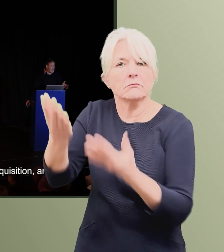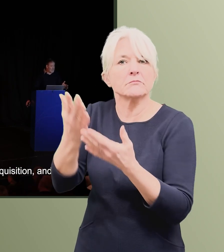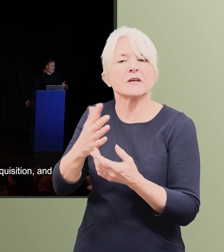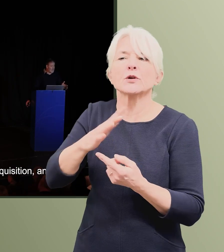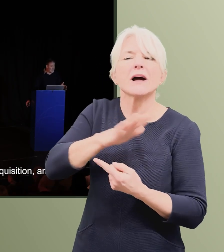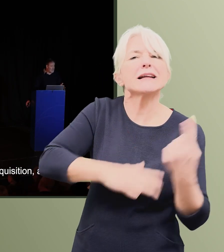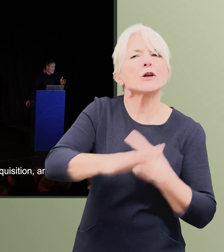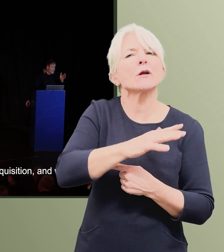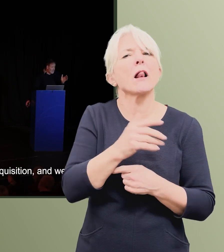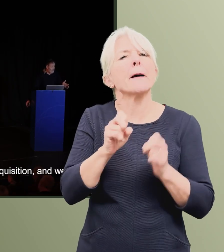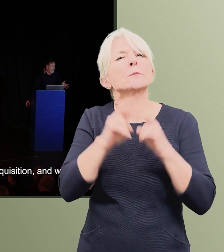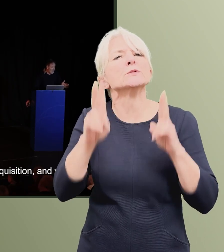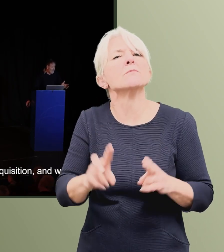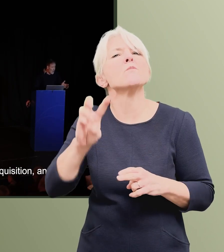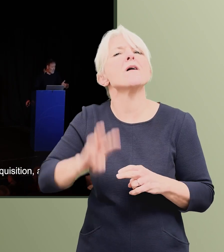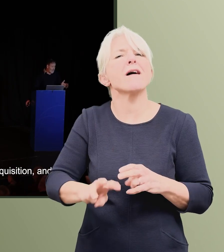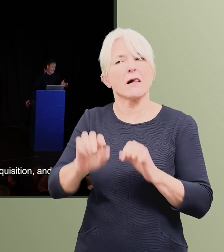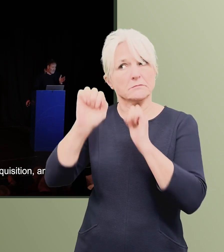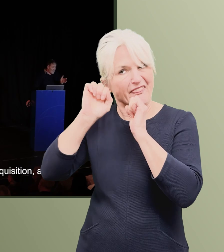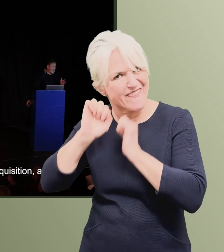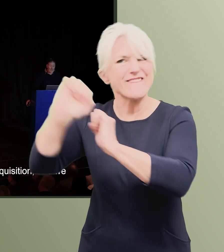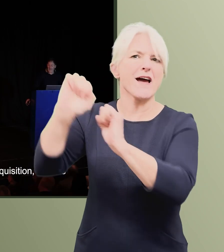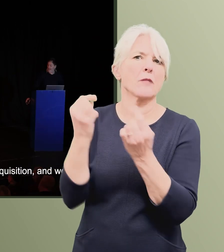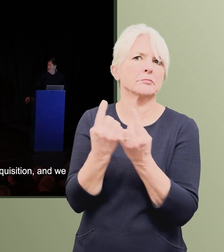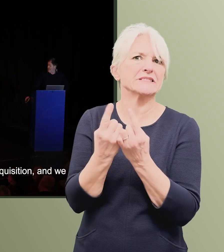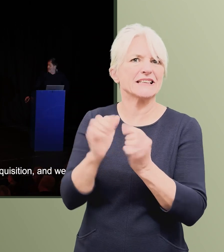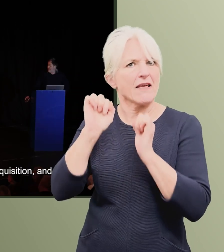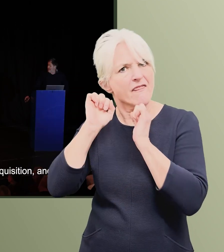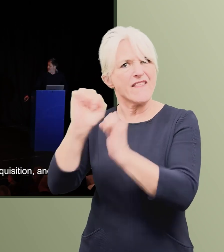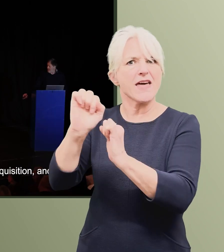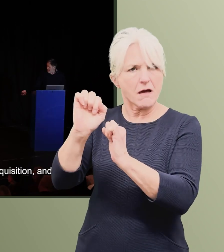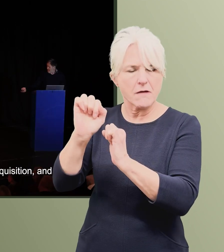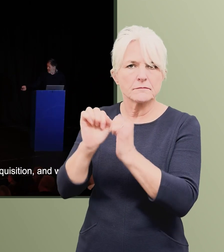National Museum of Wales. So they own it now. It's their